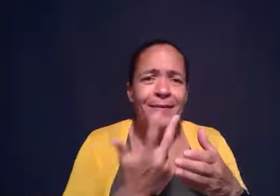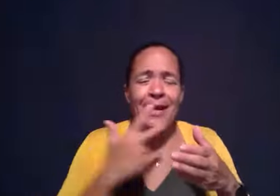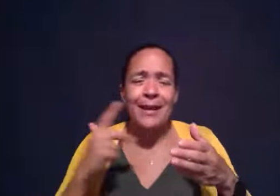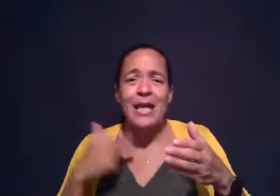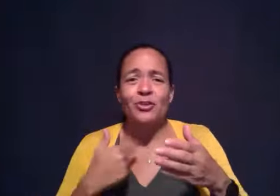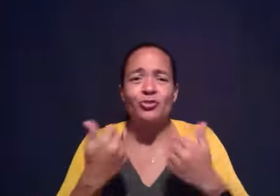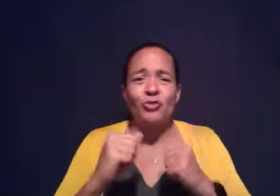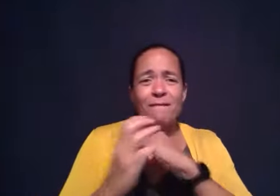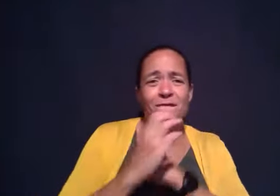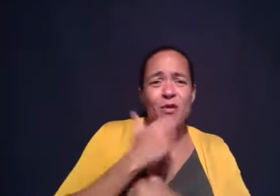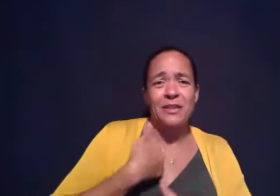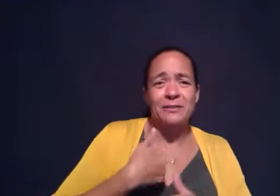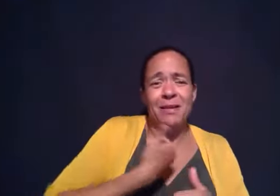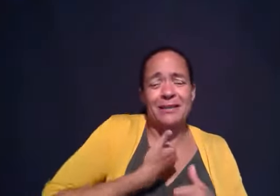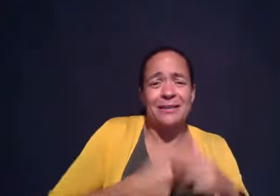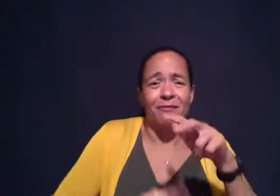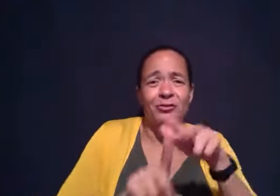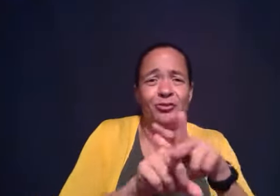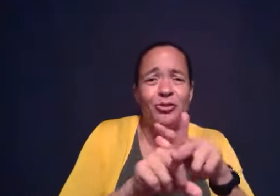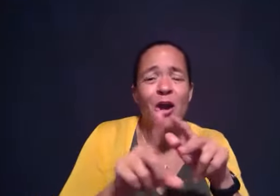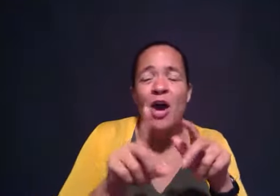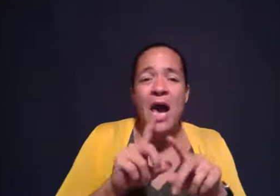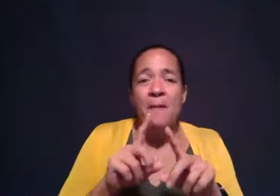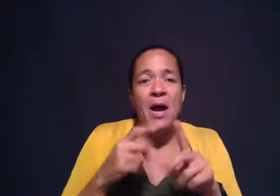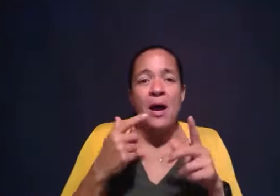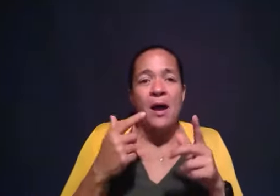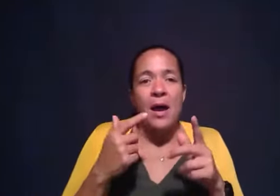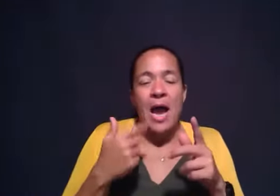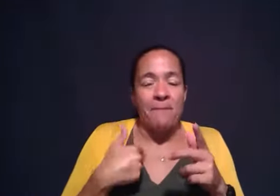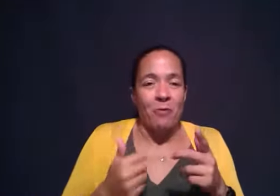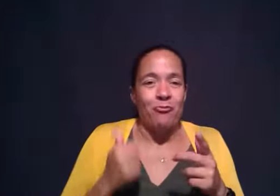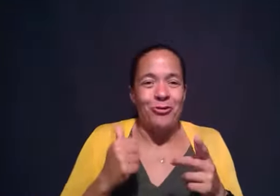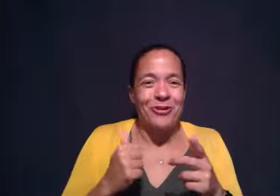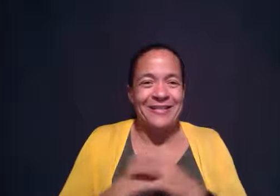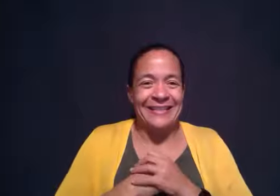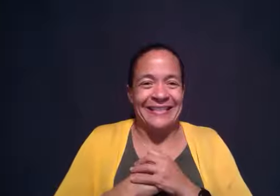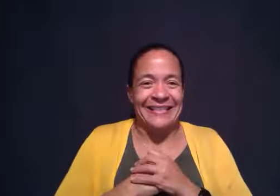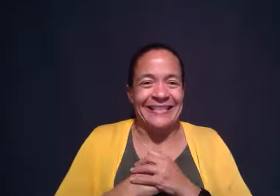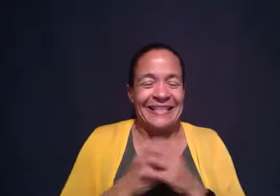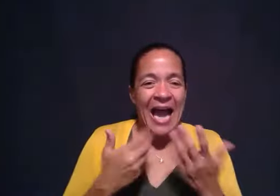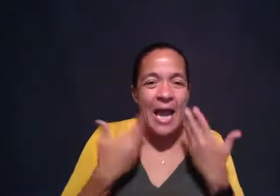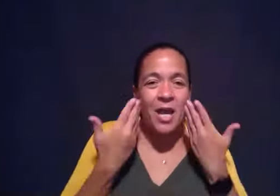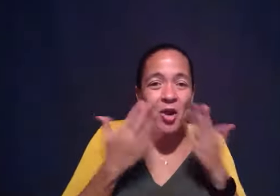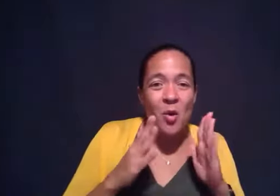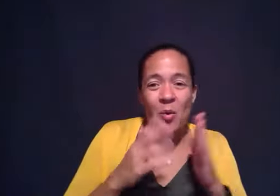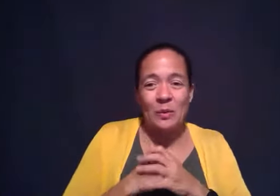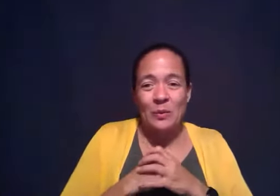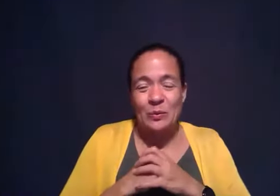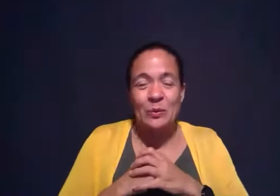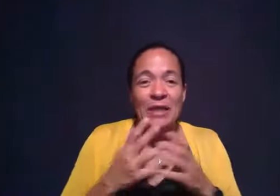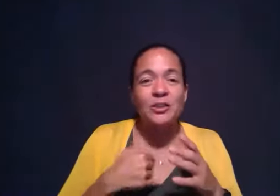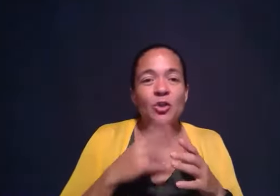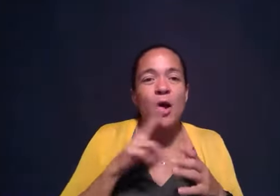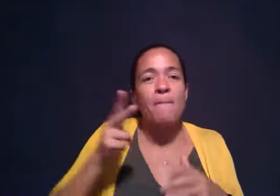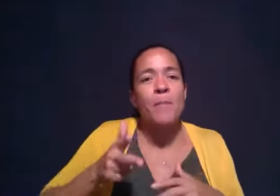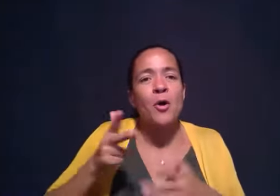do. But I would go to nearby parking lots and sit in the parking lot and cry and practice saying, my